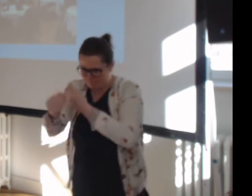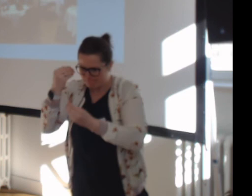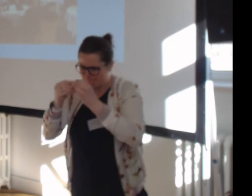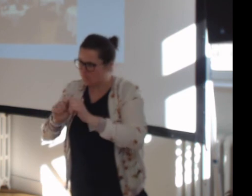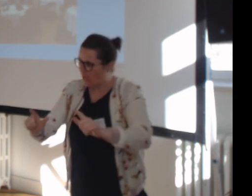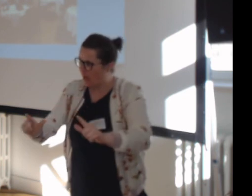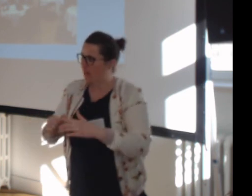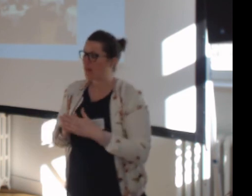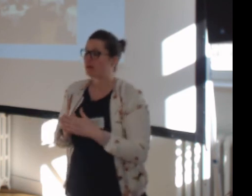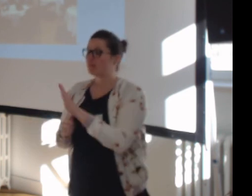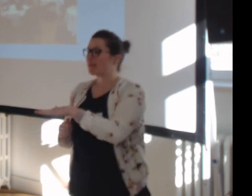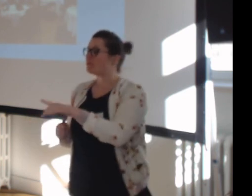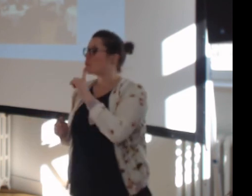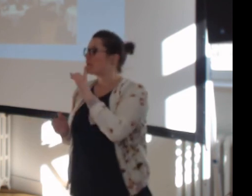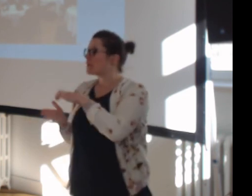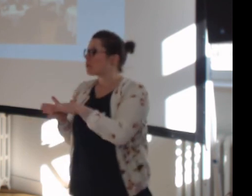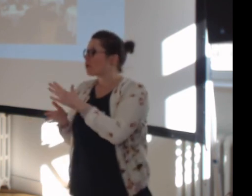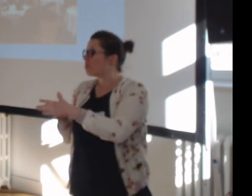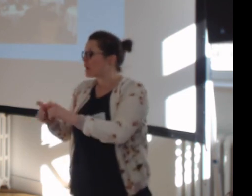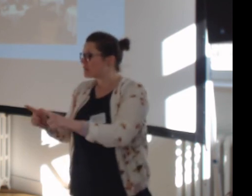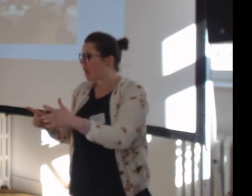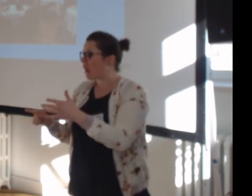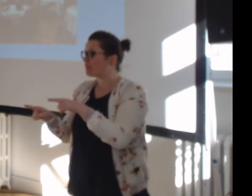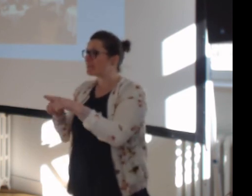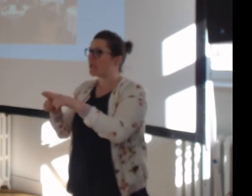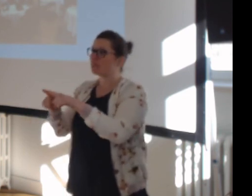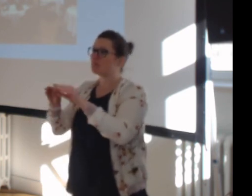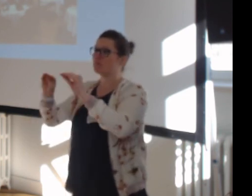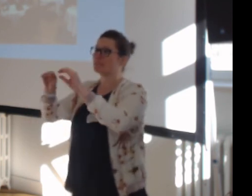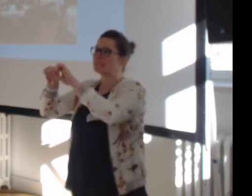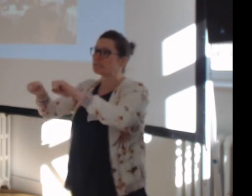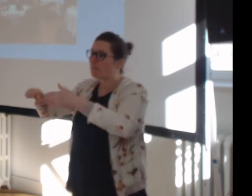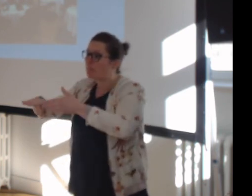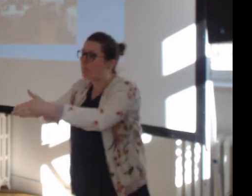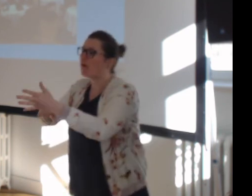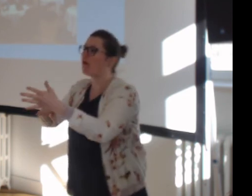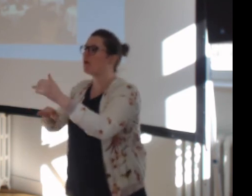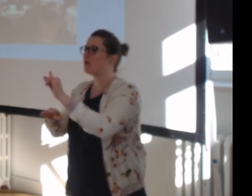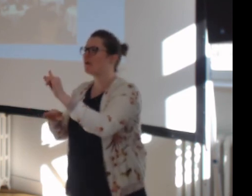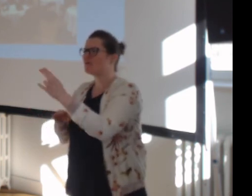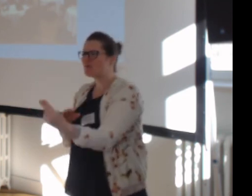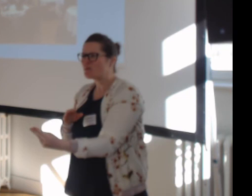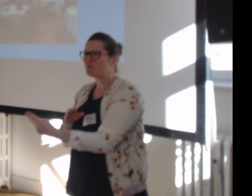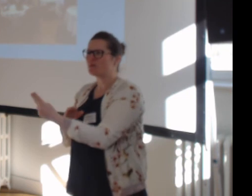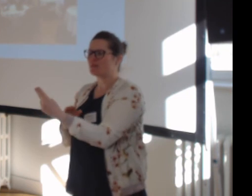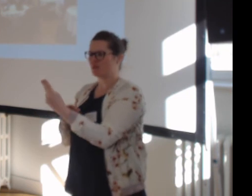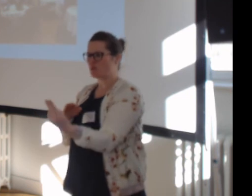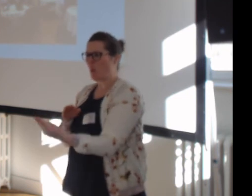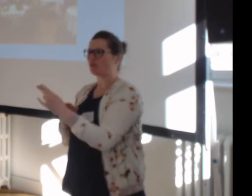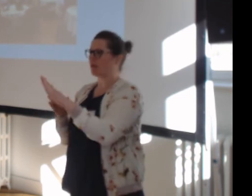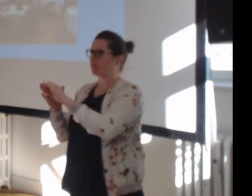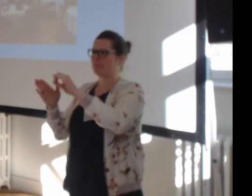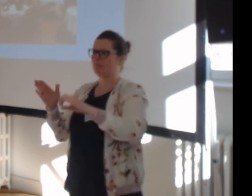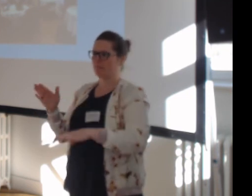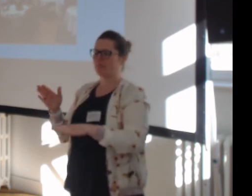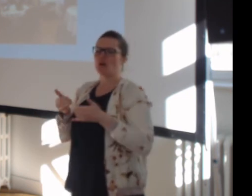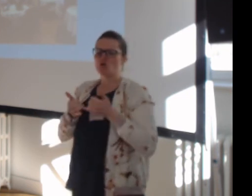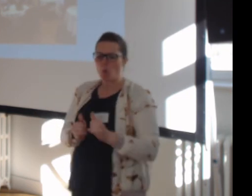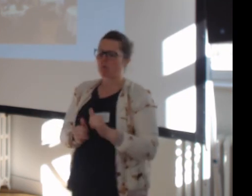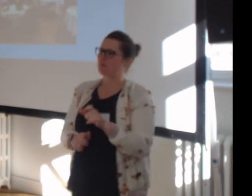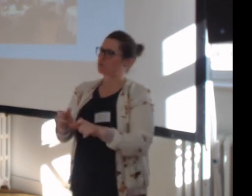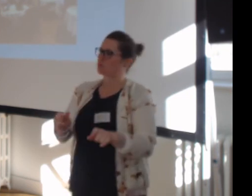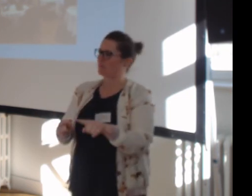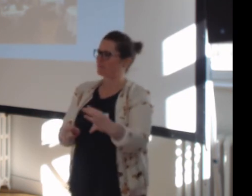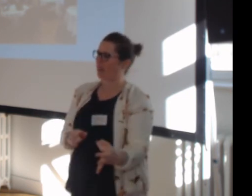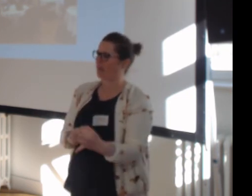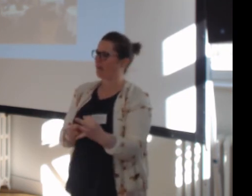as people who use sign language go through the education system, the need for that actually falls away. It's the young people. Now this